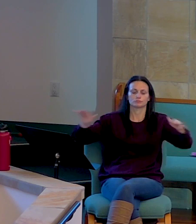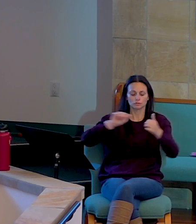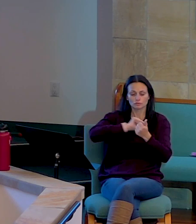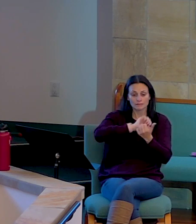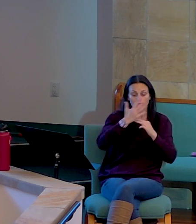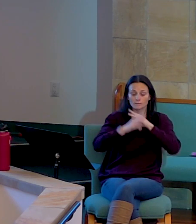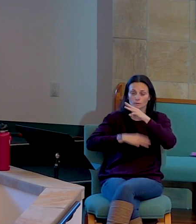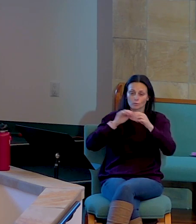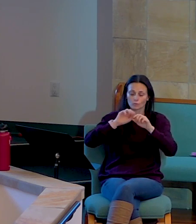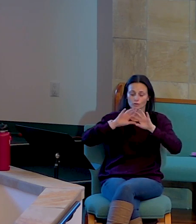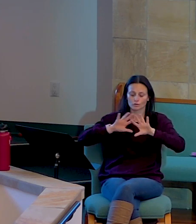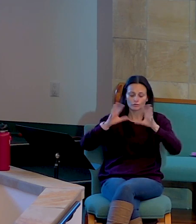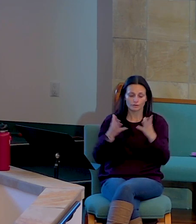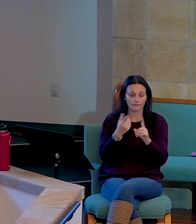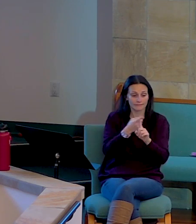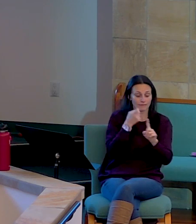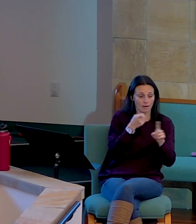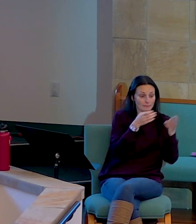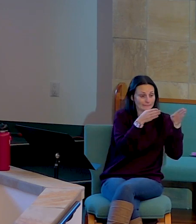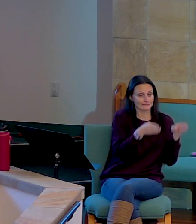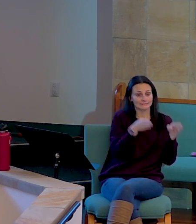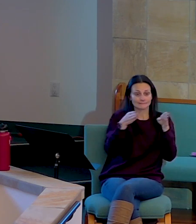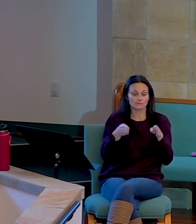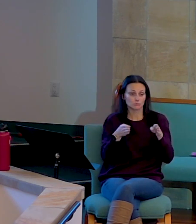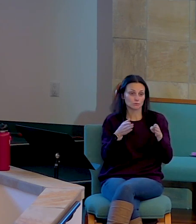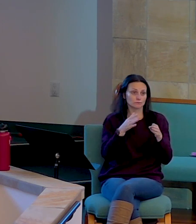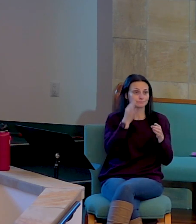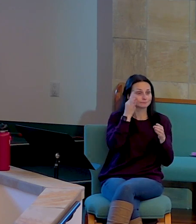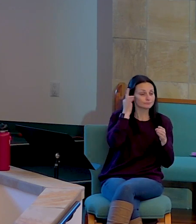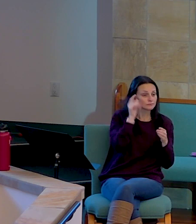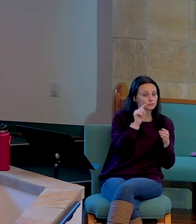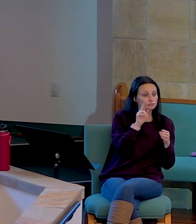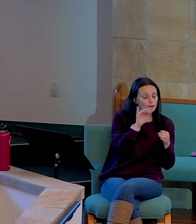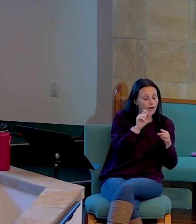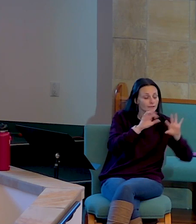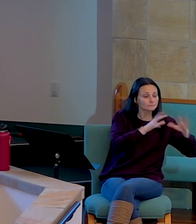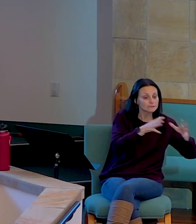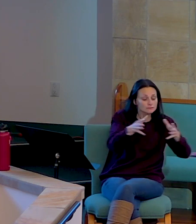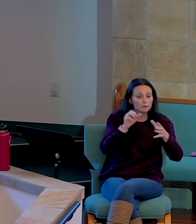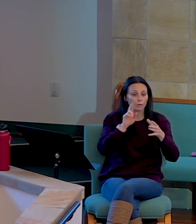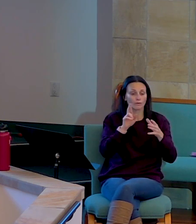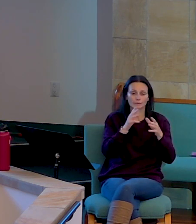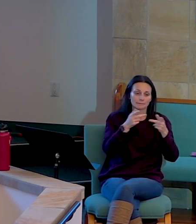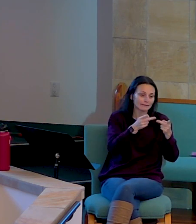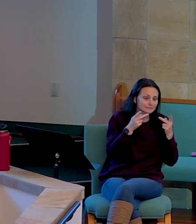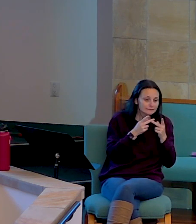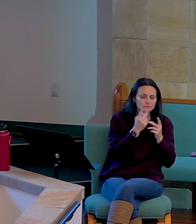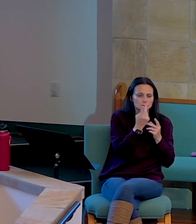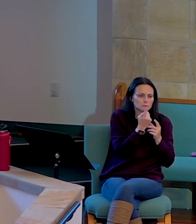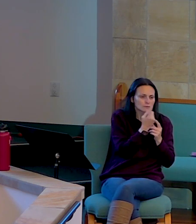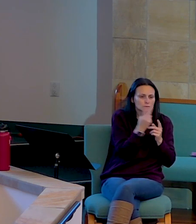transforming a world from individual tribes or places, one and two